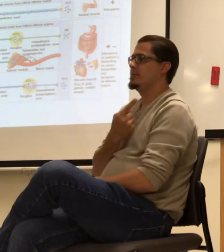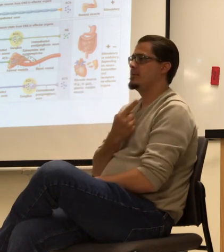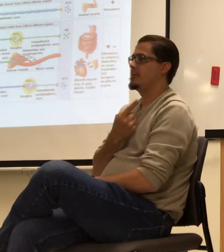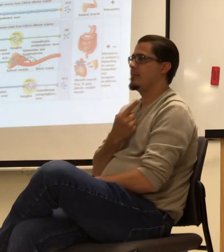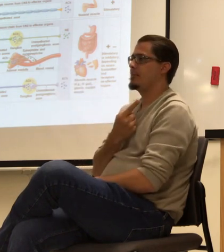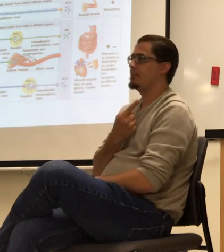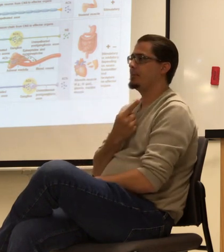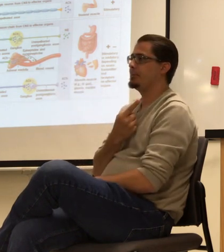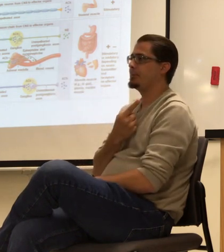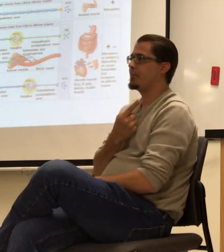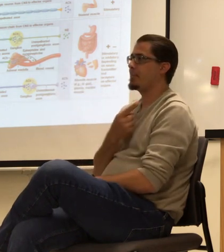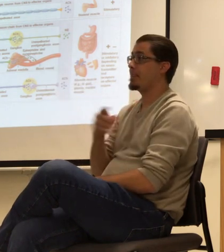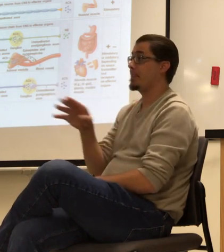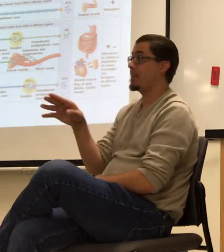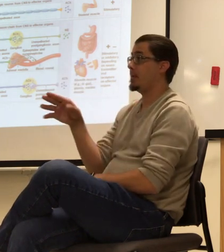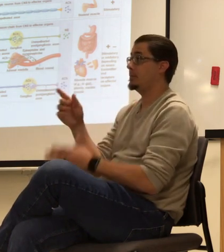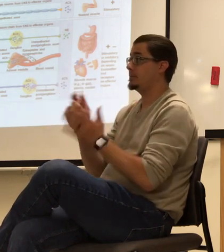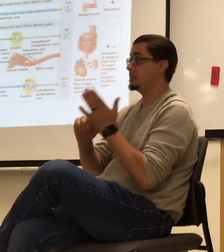epinephrine.